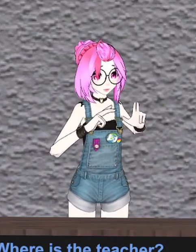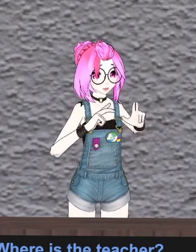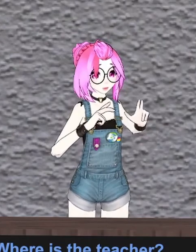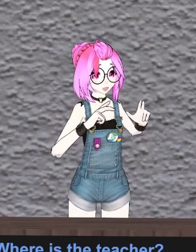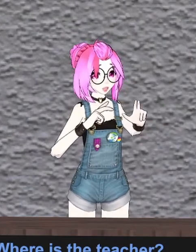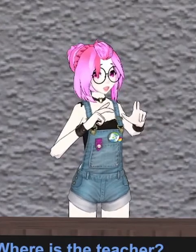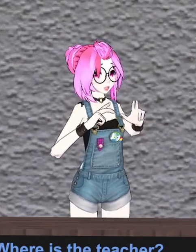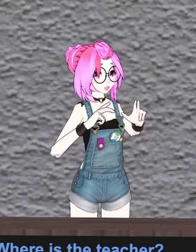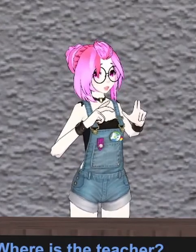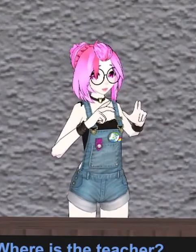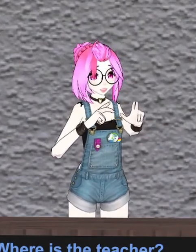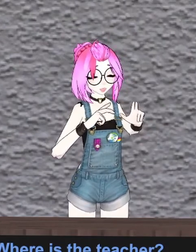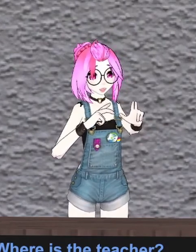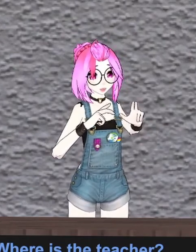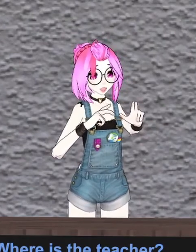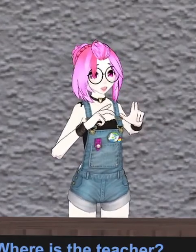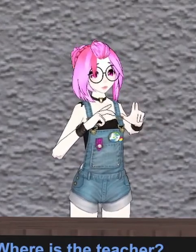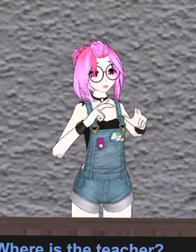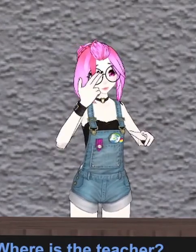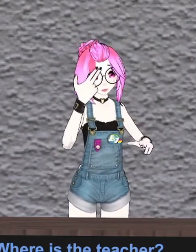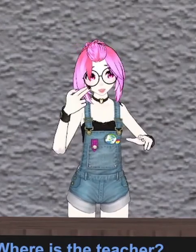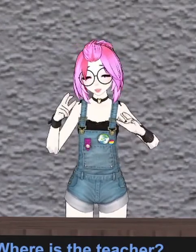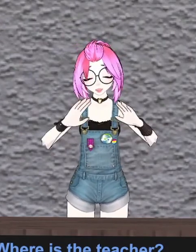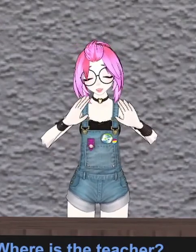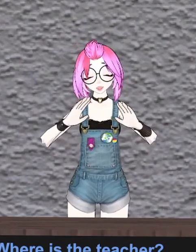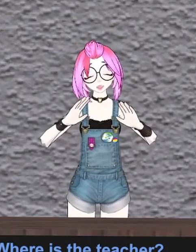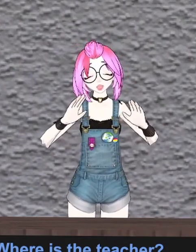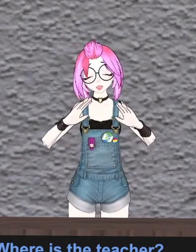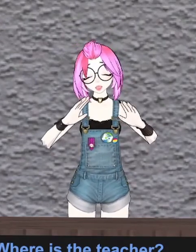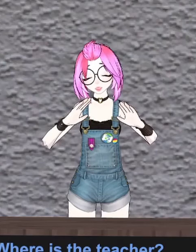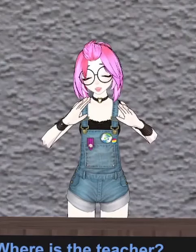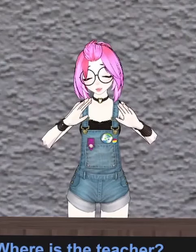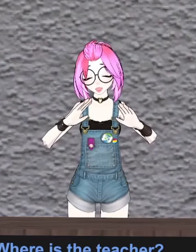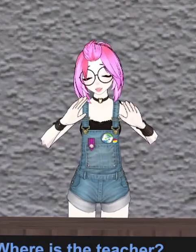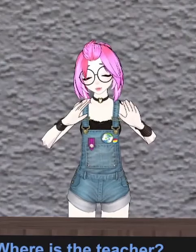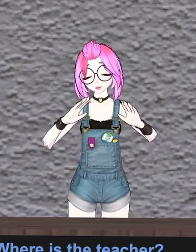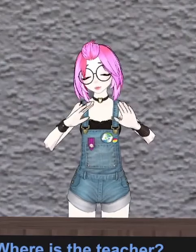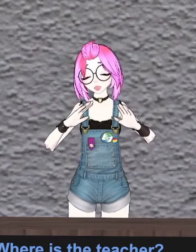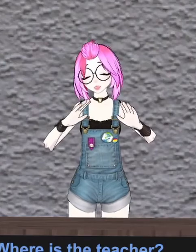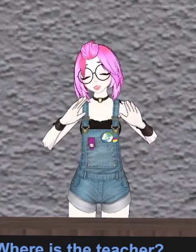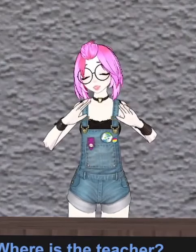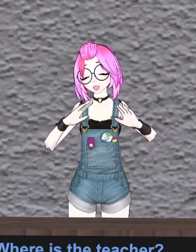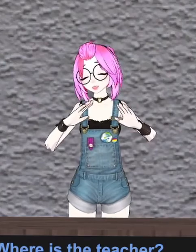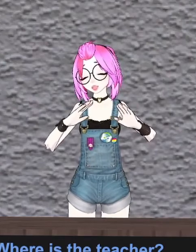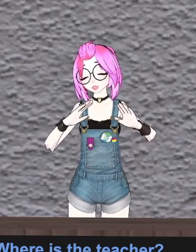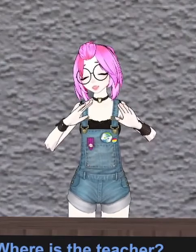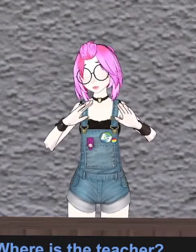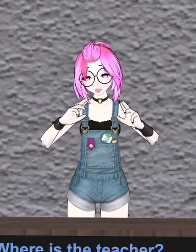you put it on your chest like this. The reason is this is like vacation or break. Like this, like chillin', vacation. And